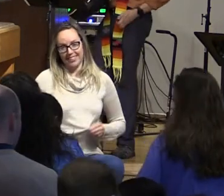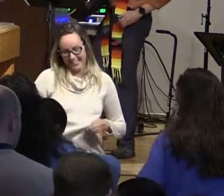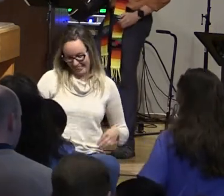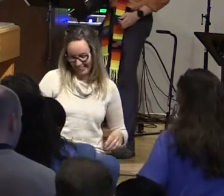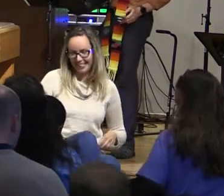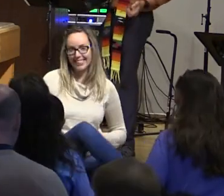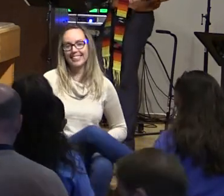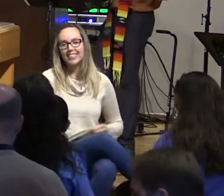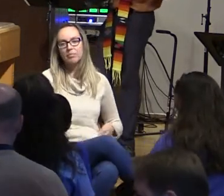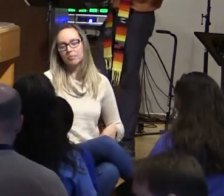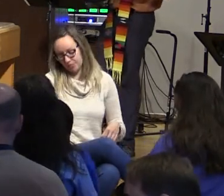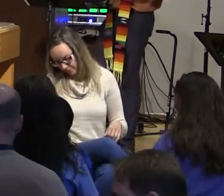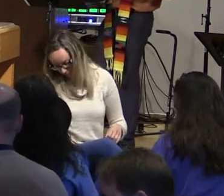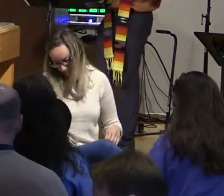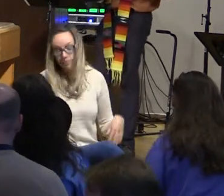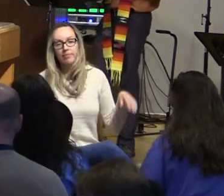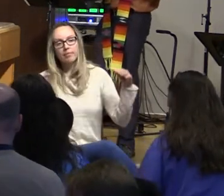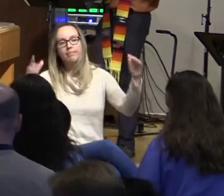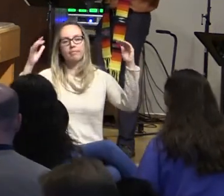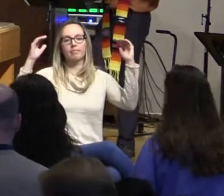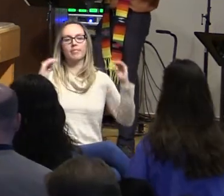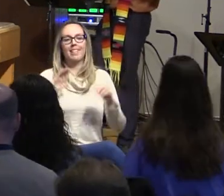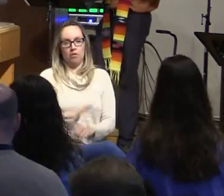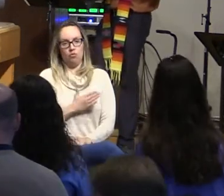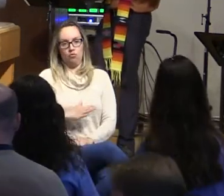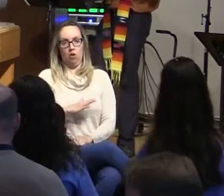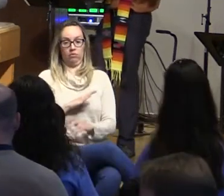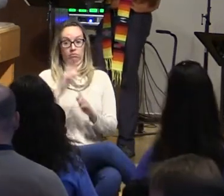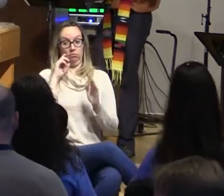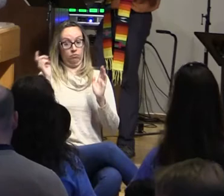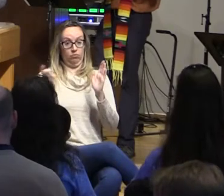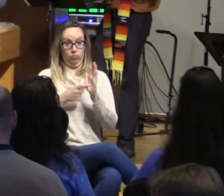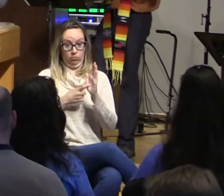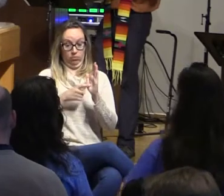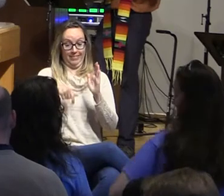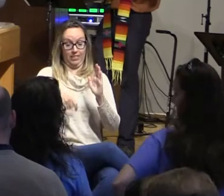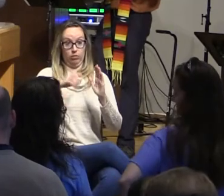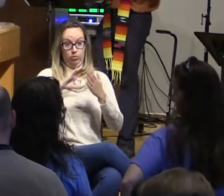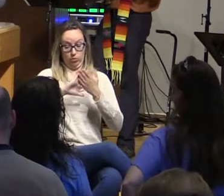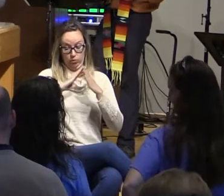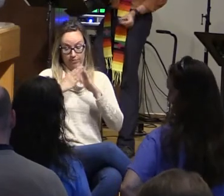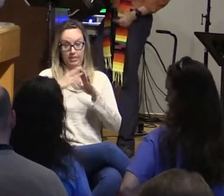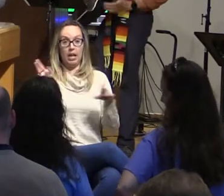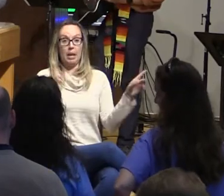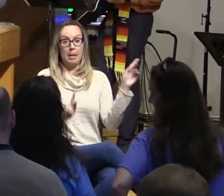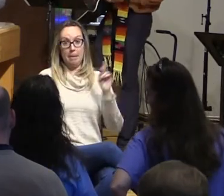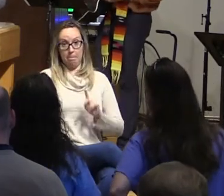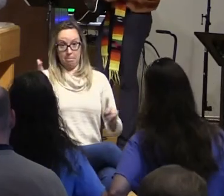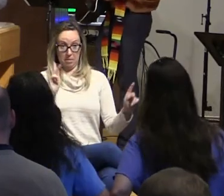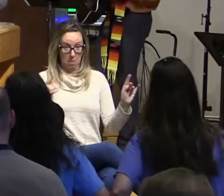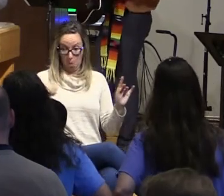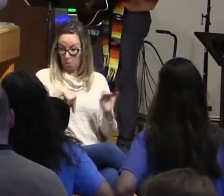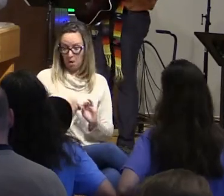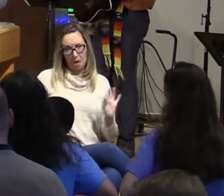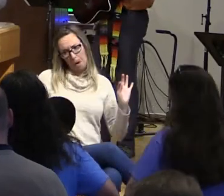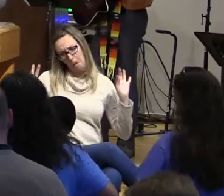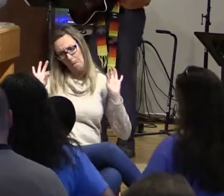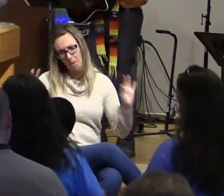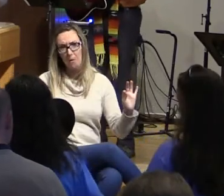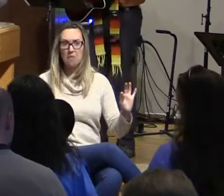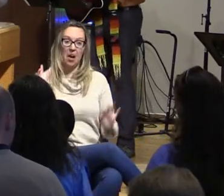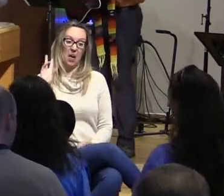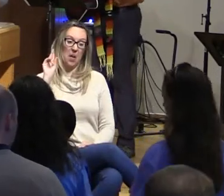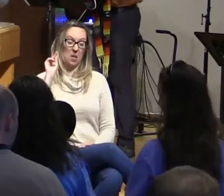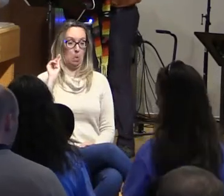This next song acknowledges the fact that our community and us as people are not always perfect and often very far